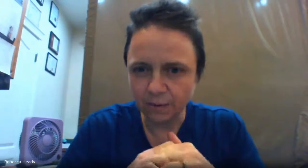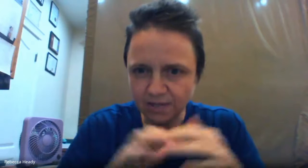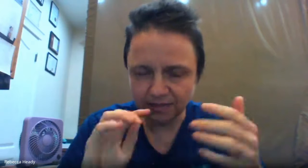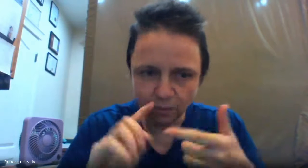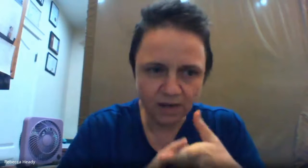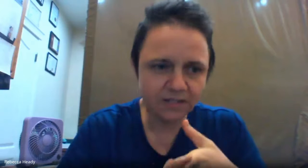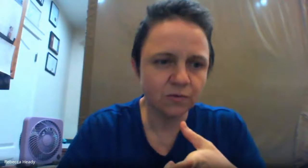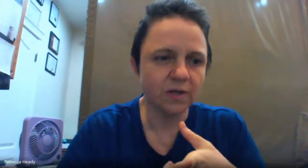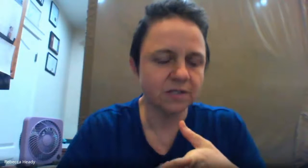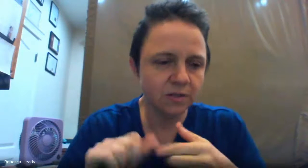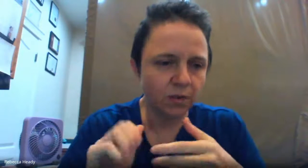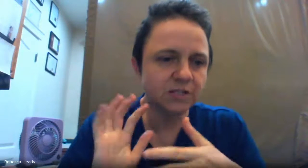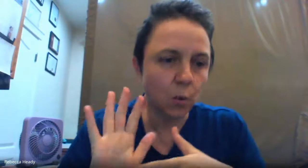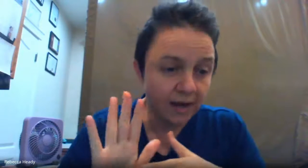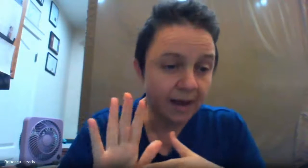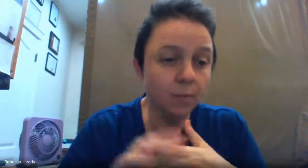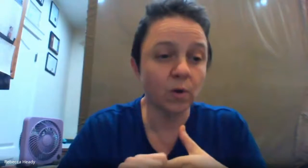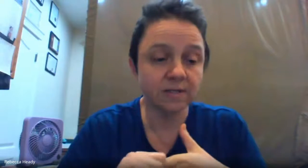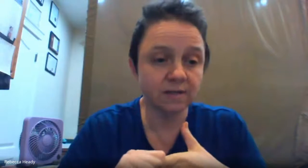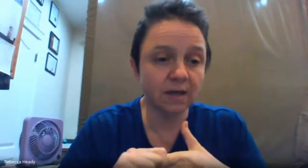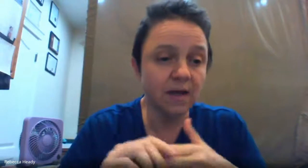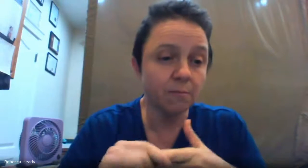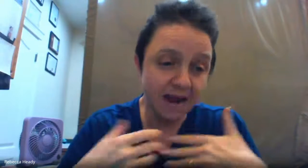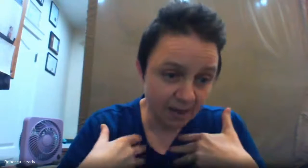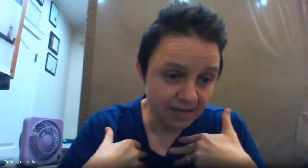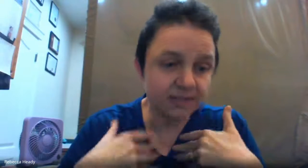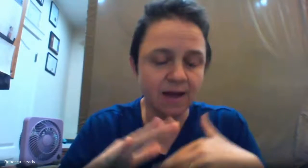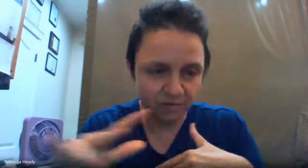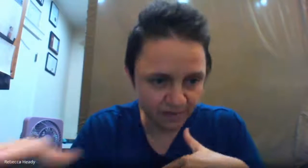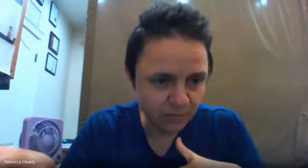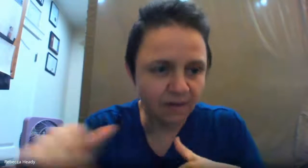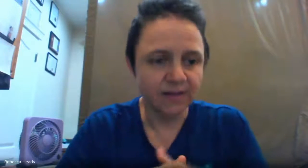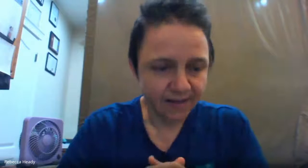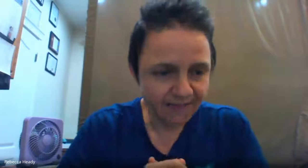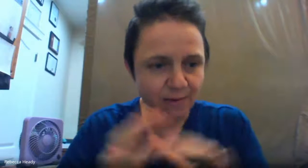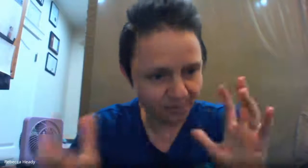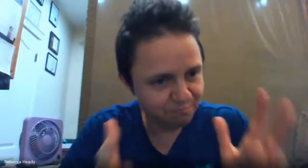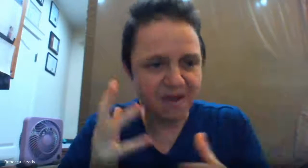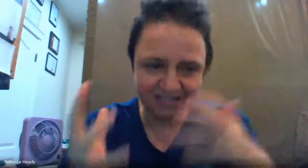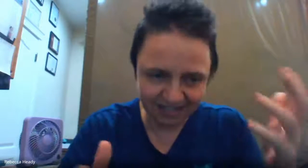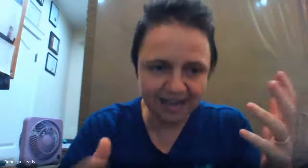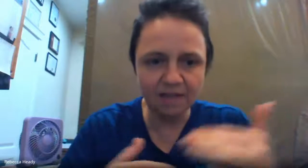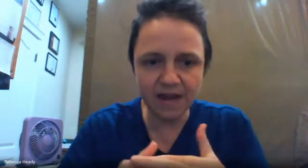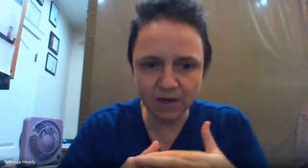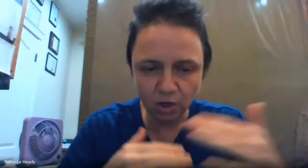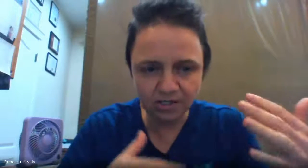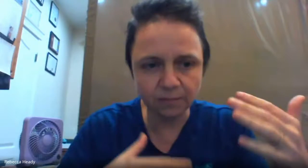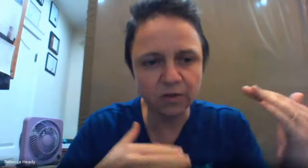learned how to say what's your name, and my name is, and how to fingerspell. And that was basically it. And then I encouraged them to go